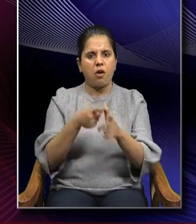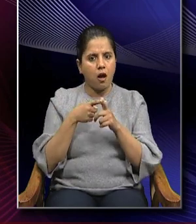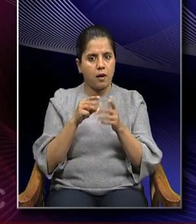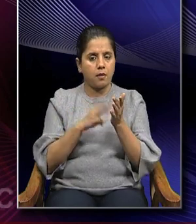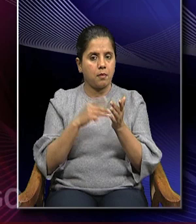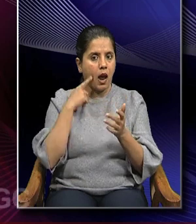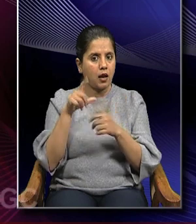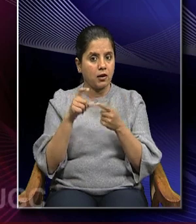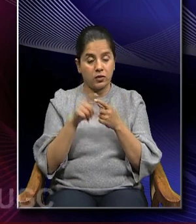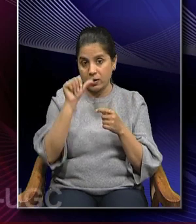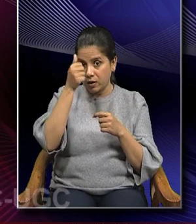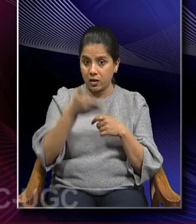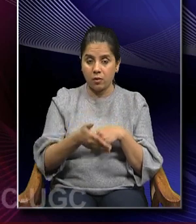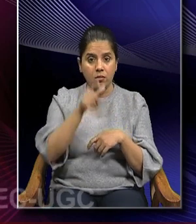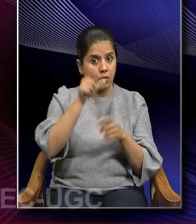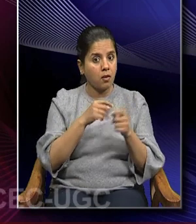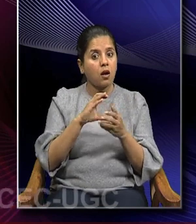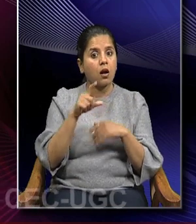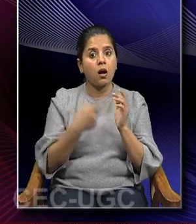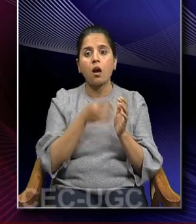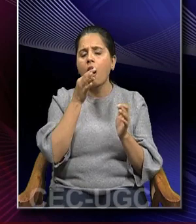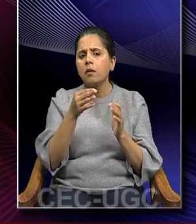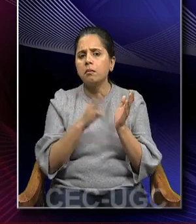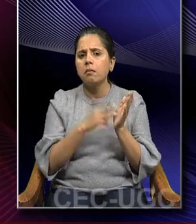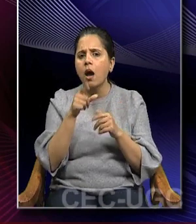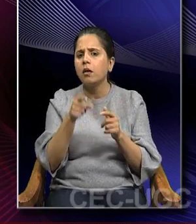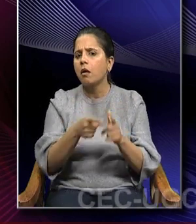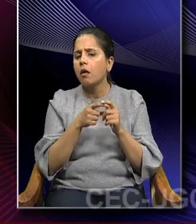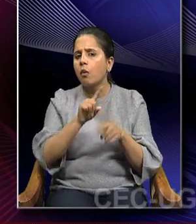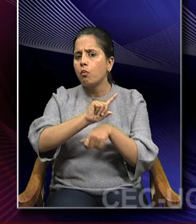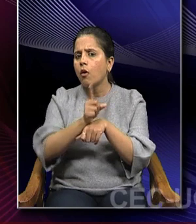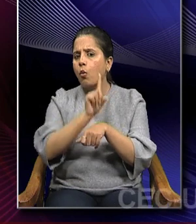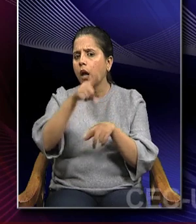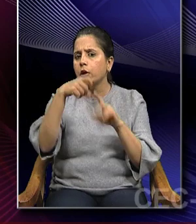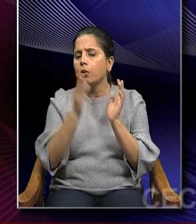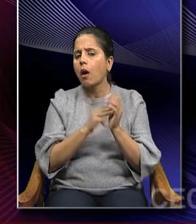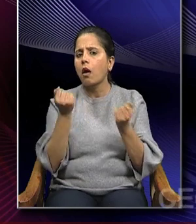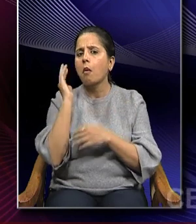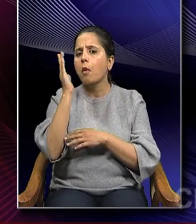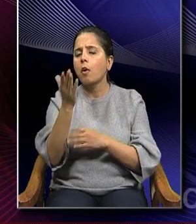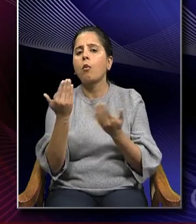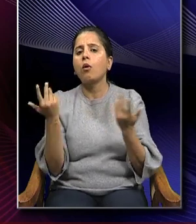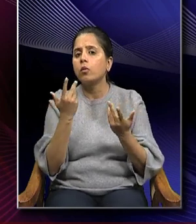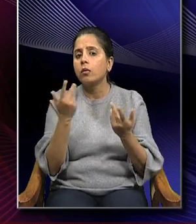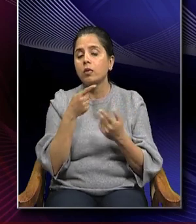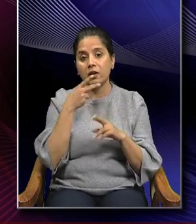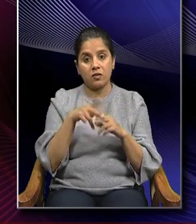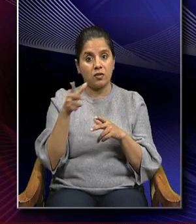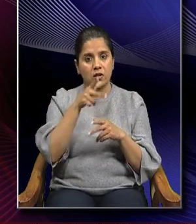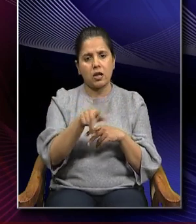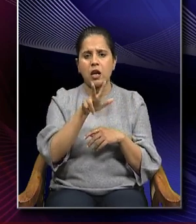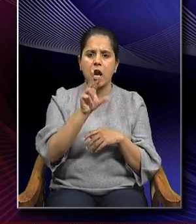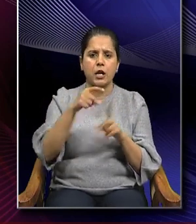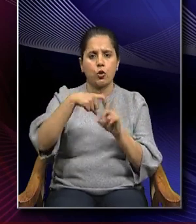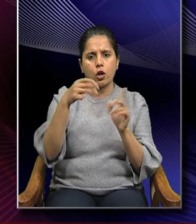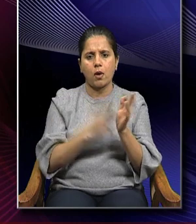about it. Indian scenario, customers are asking about the mileage. What is the mileage? So, if they are telling you that it is giving you 80